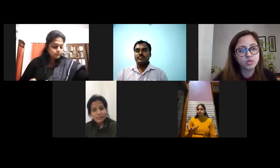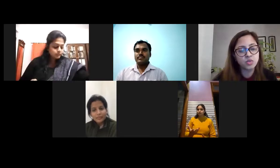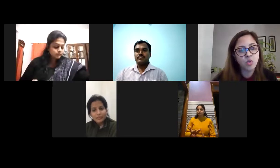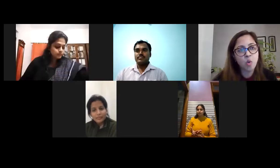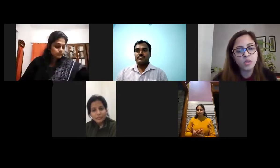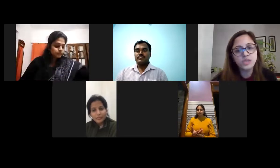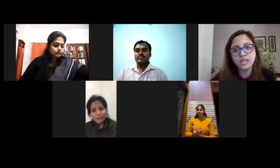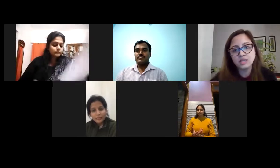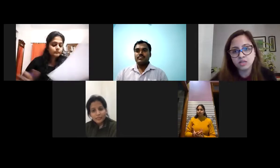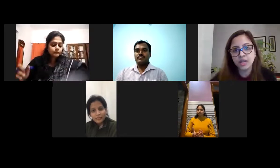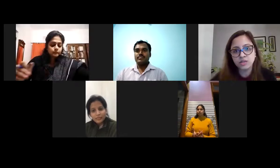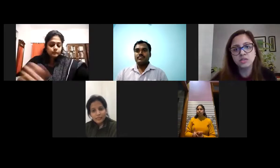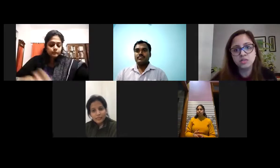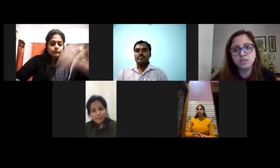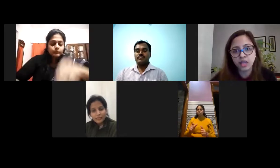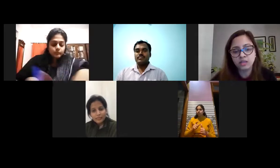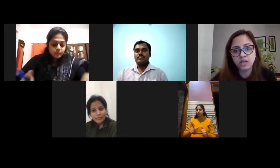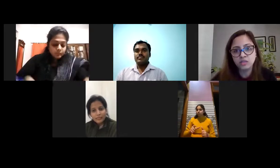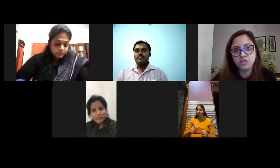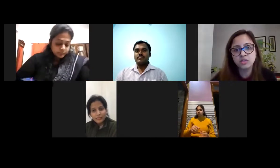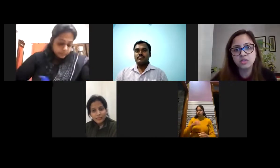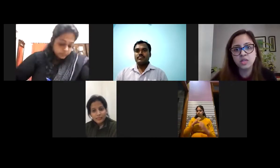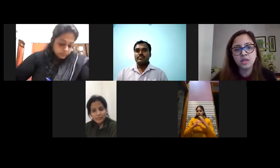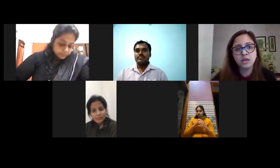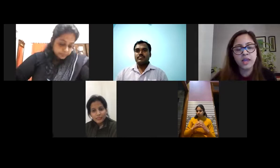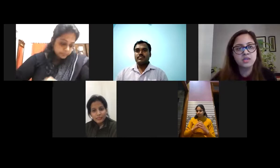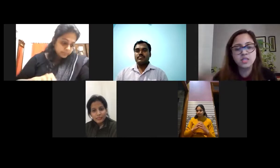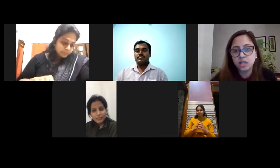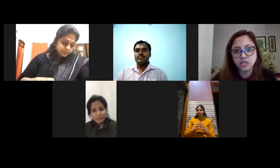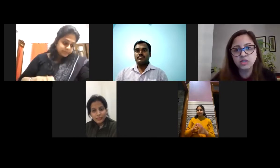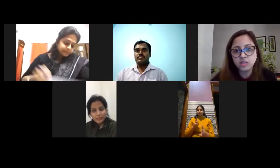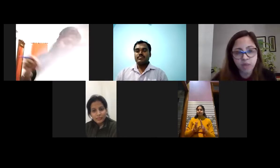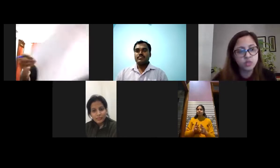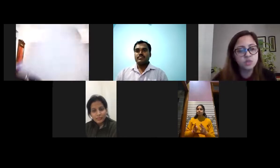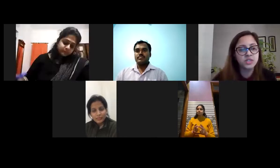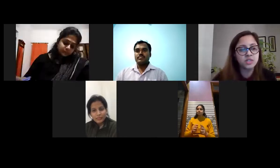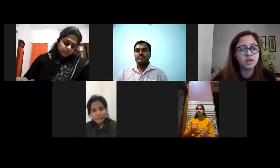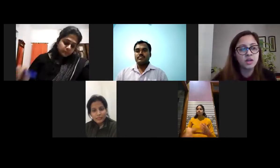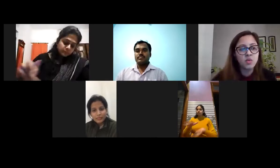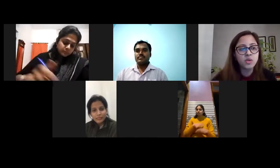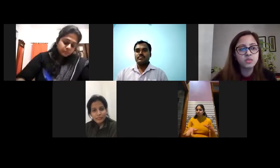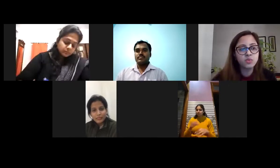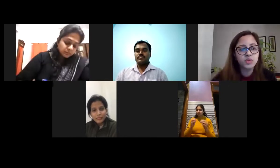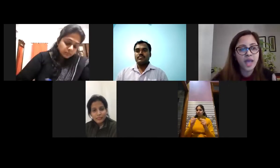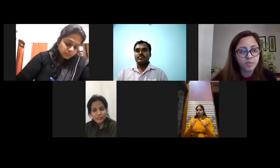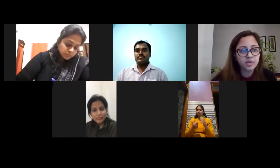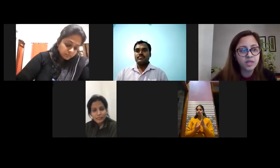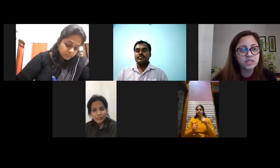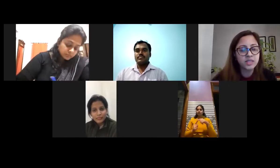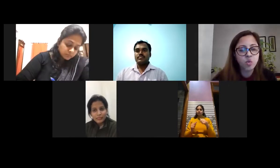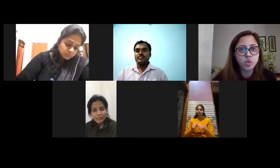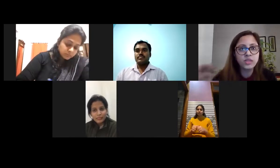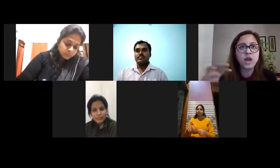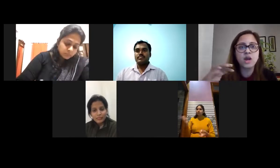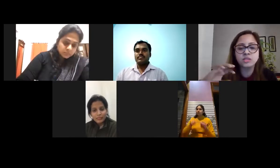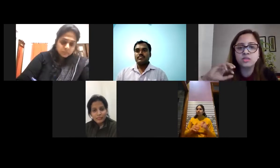is that through all the interactions and recollections and discussions about Bertha, what is happening is